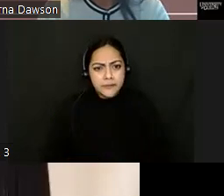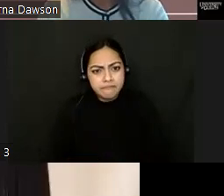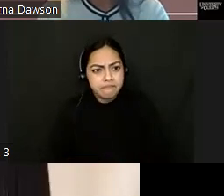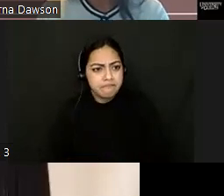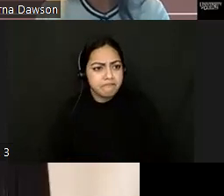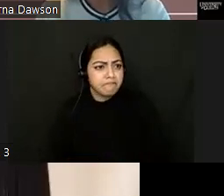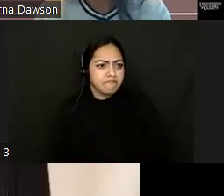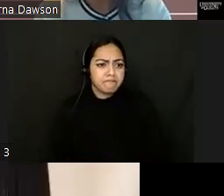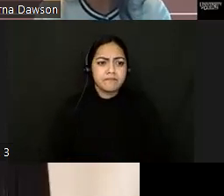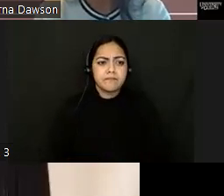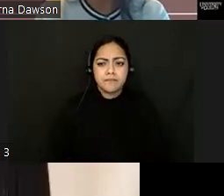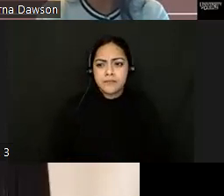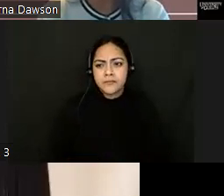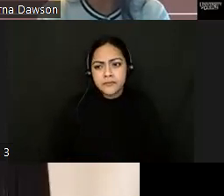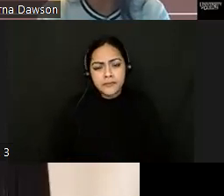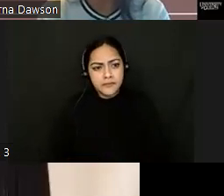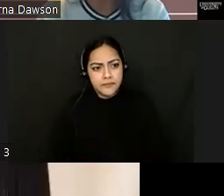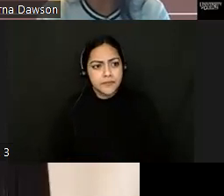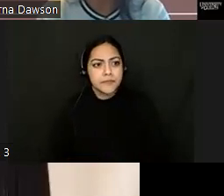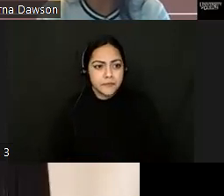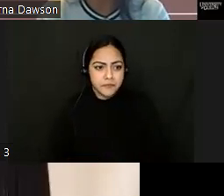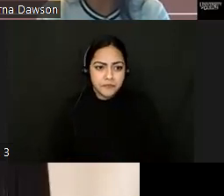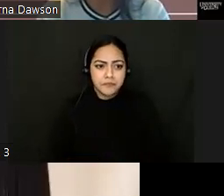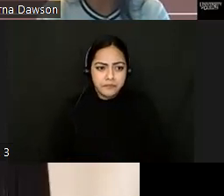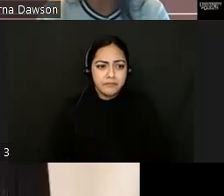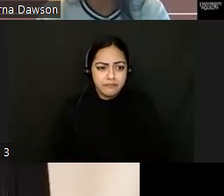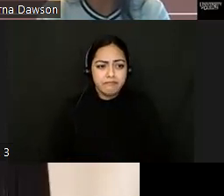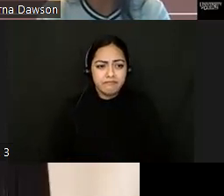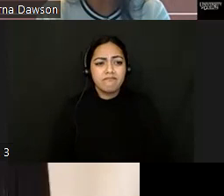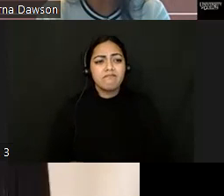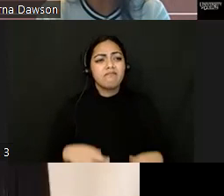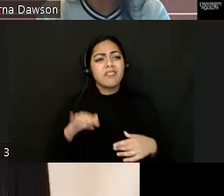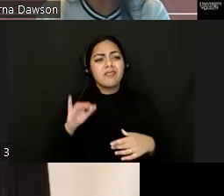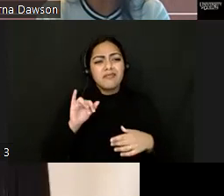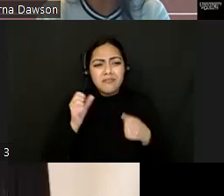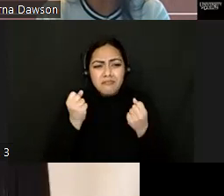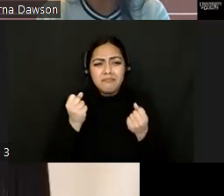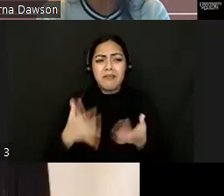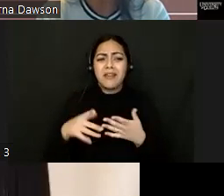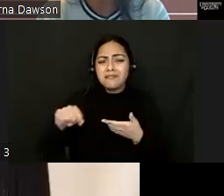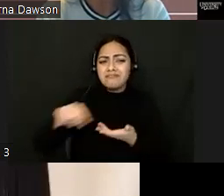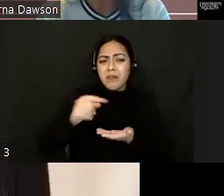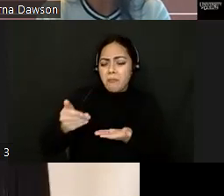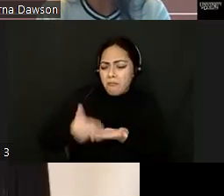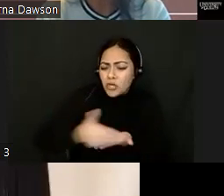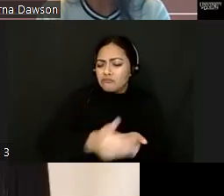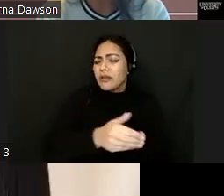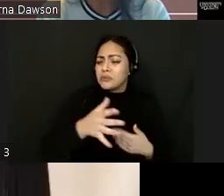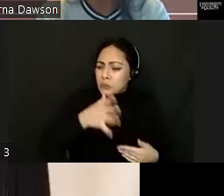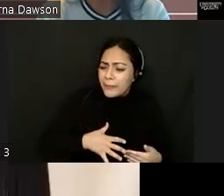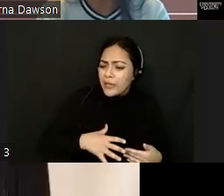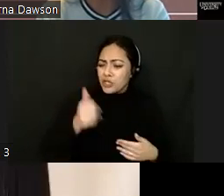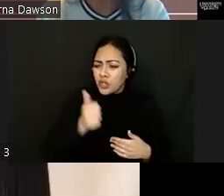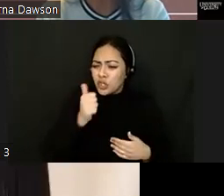In addition, as noted, some of the most marginalized and vulnerable groups of women and girls continue to face the highest risks, largely due